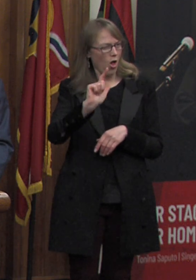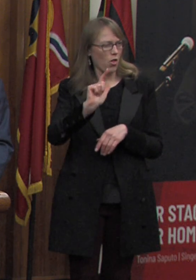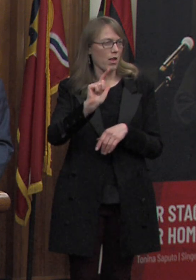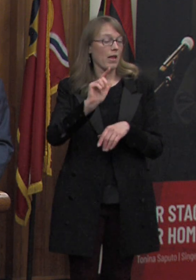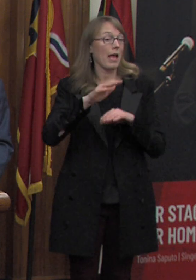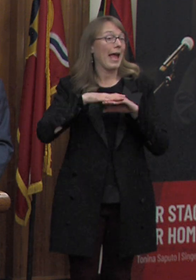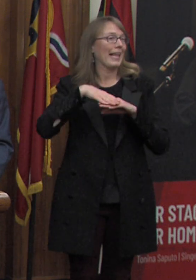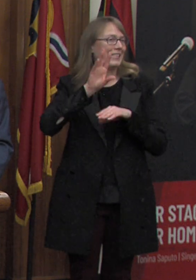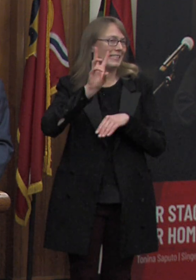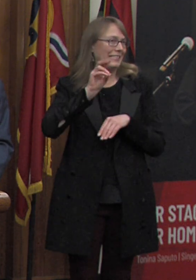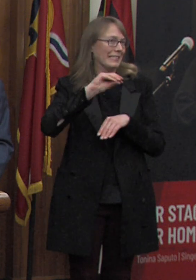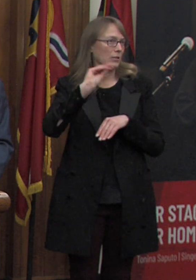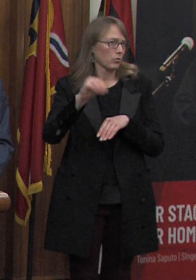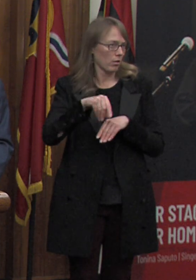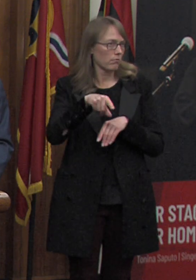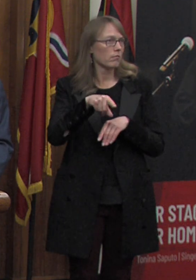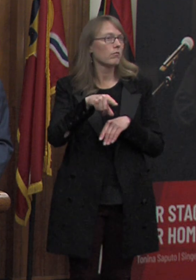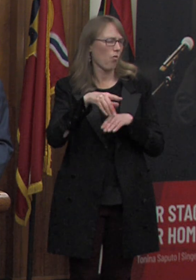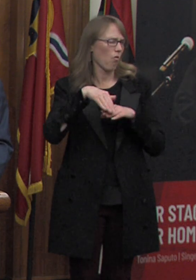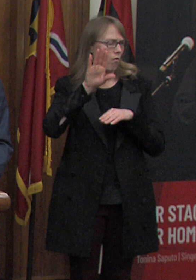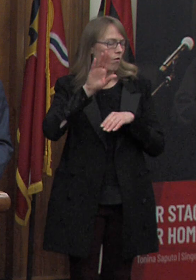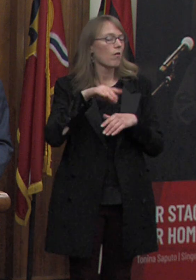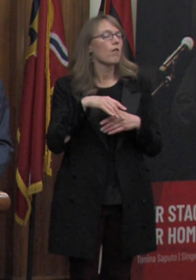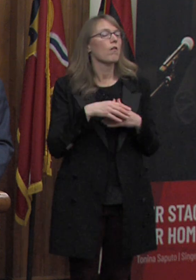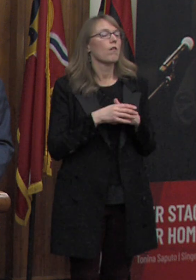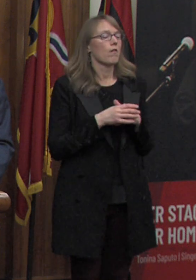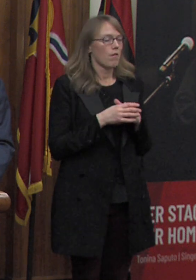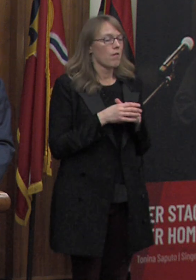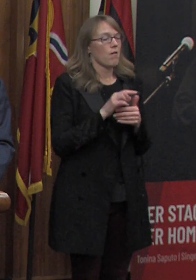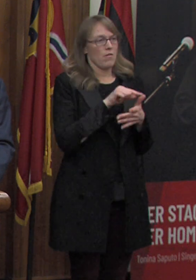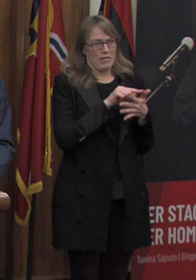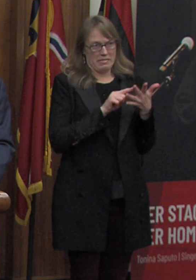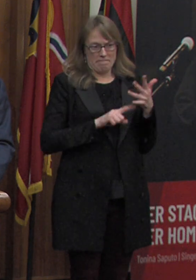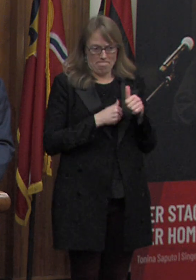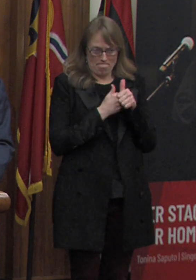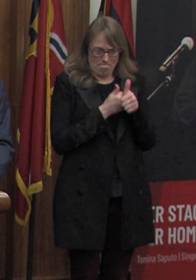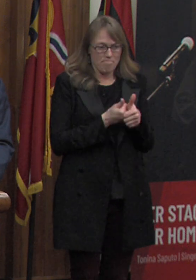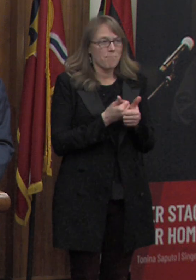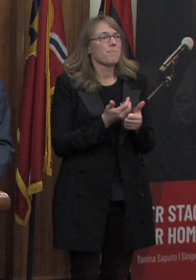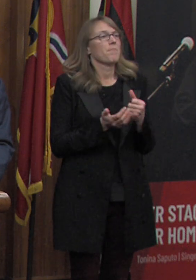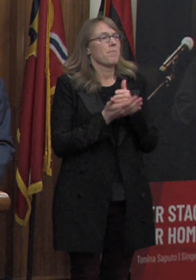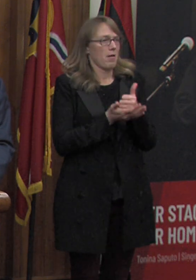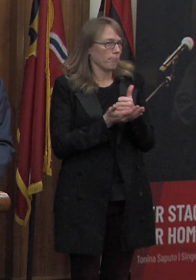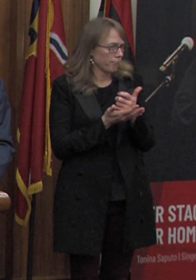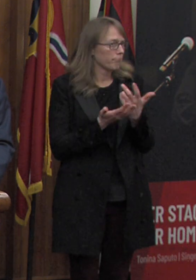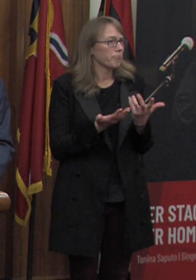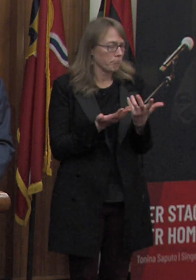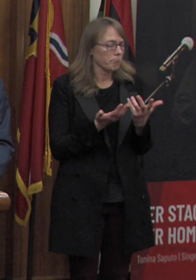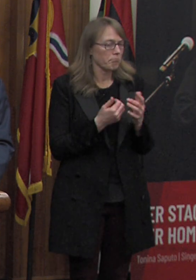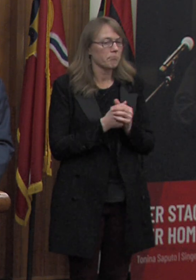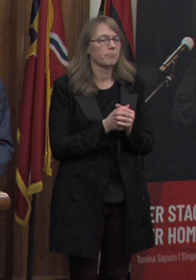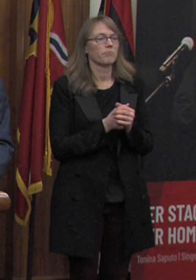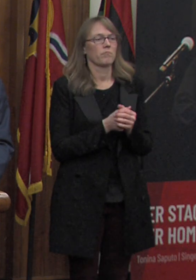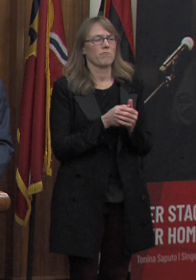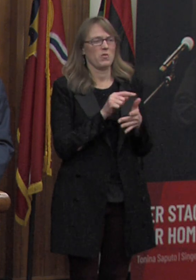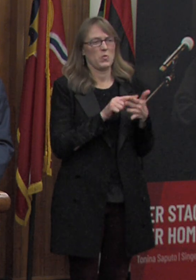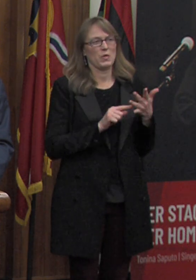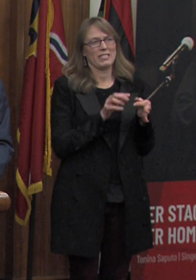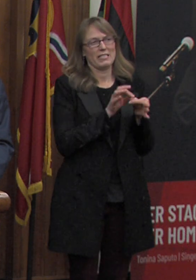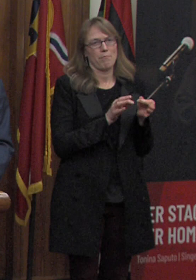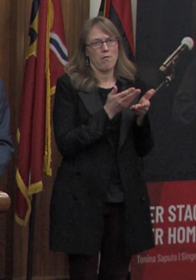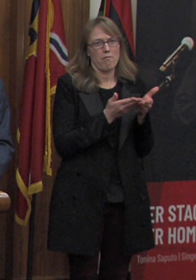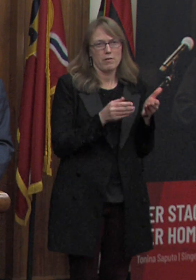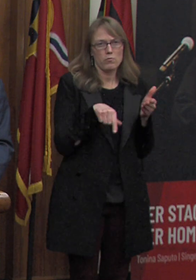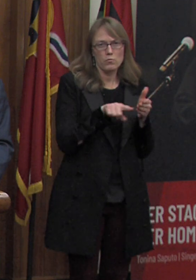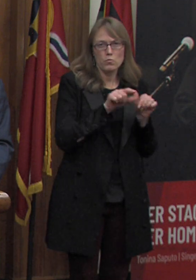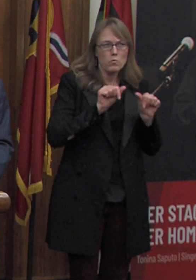year in and year out, particularly during influenza season. And so we continue to make sure that individuals are aware of these simple measures that they can implement to prevent the